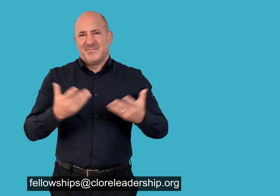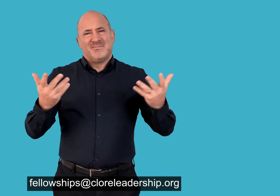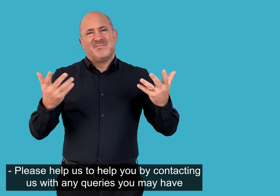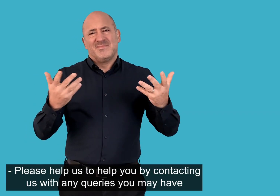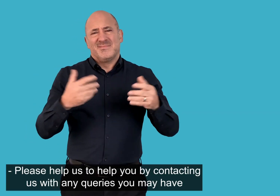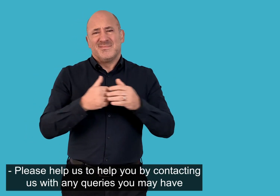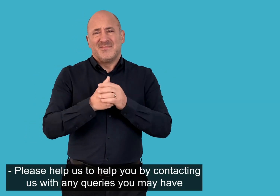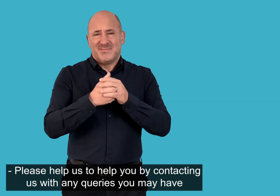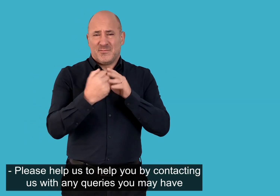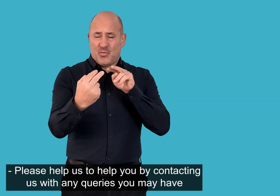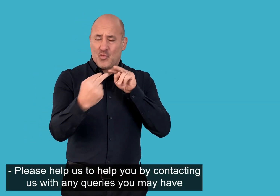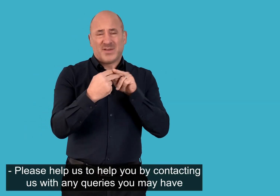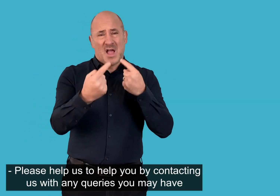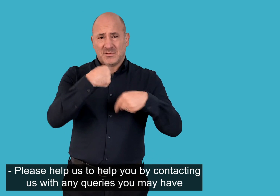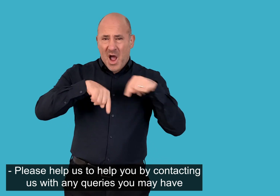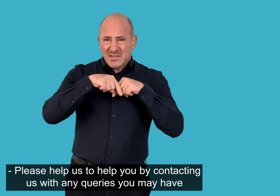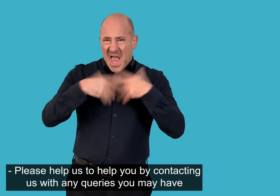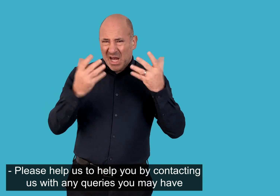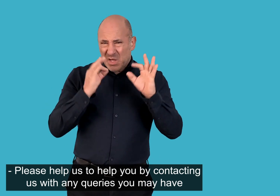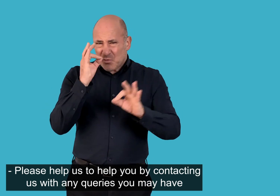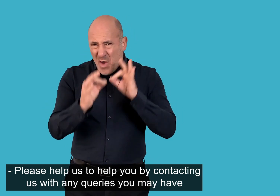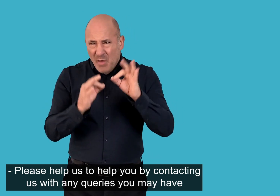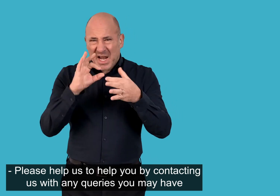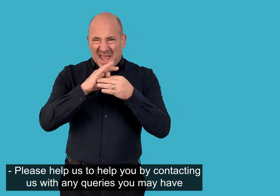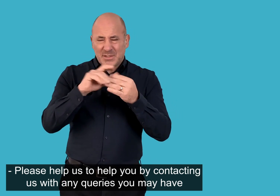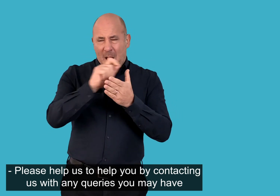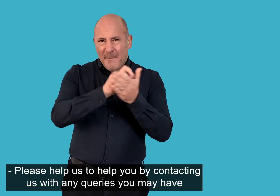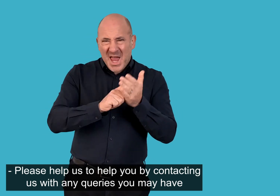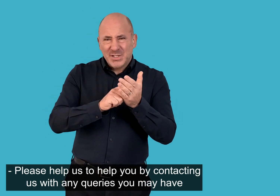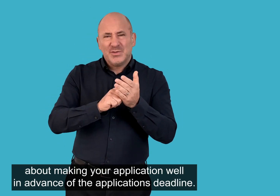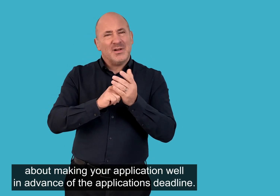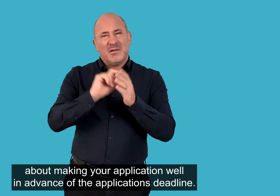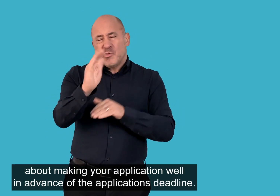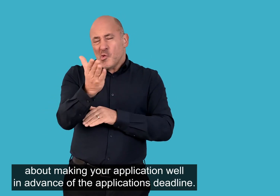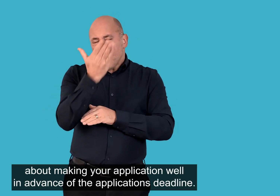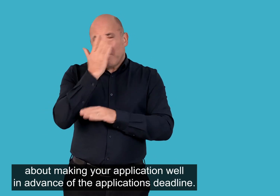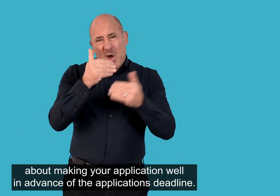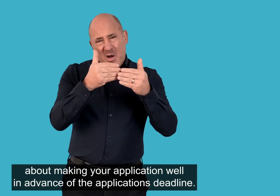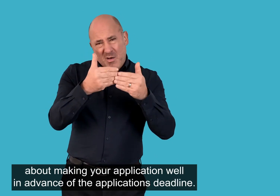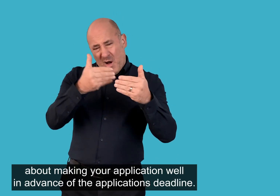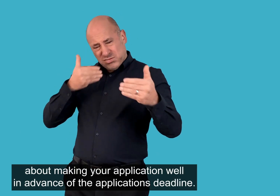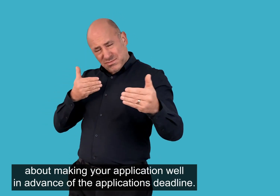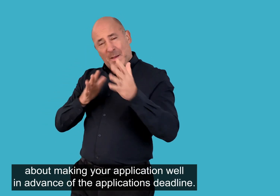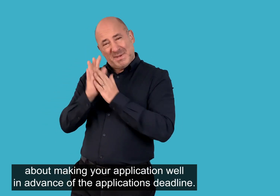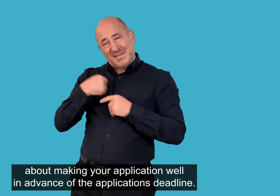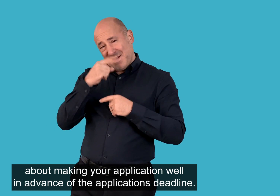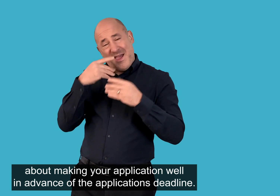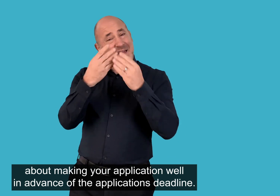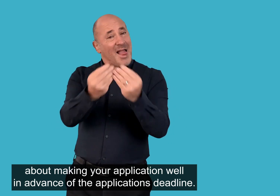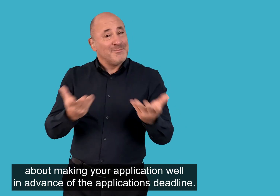fellowships@cloreleadership.org. Please help us to help you by contacting us with any queries you may have about making your application well in